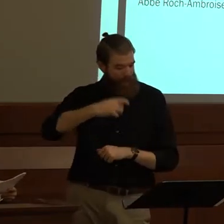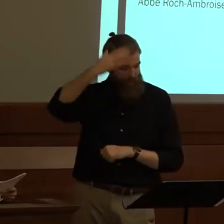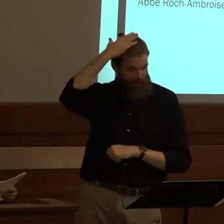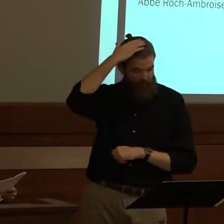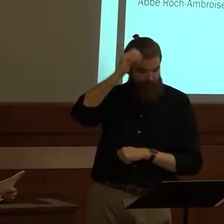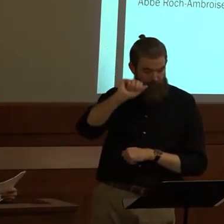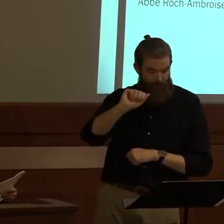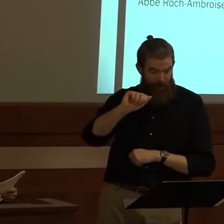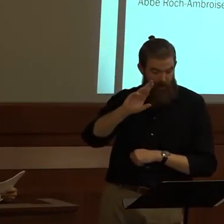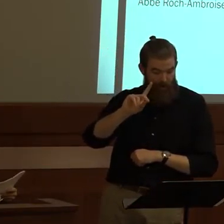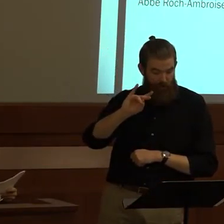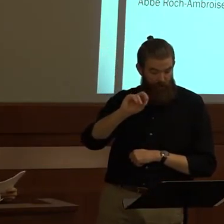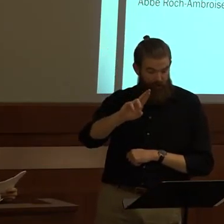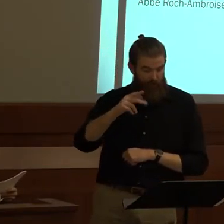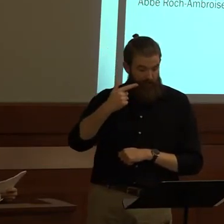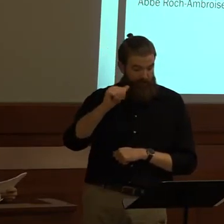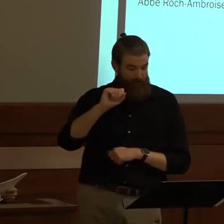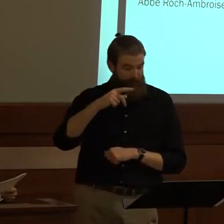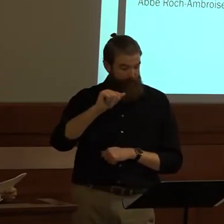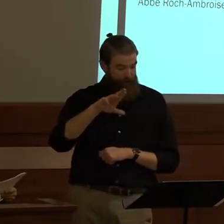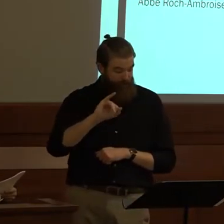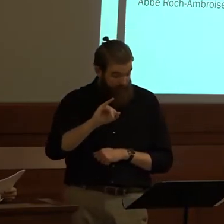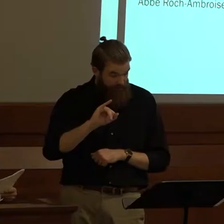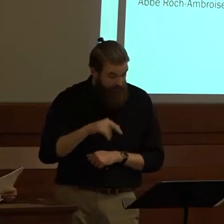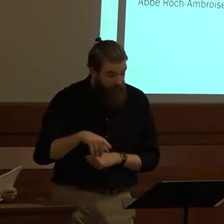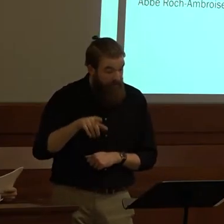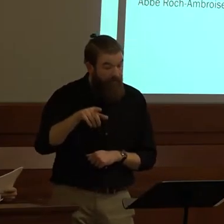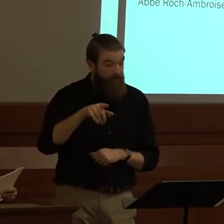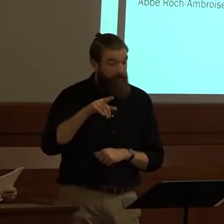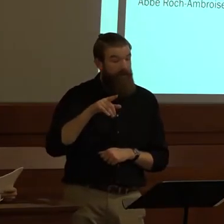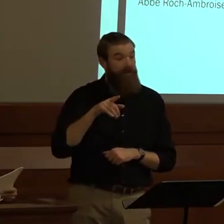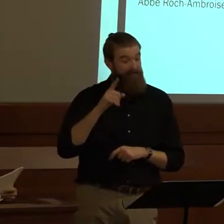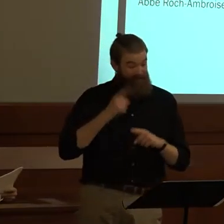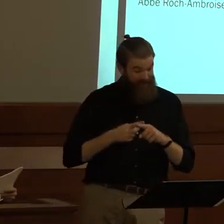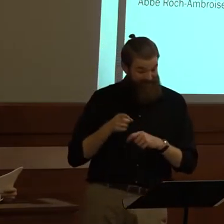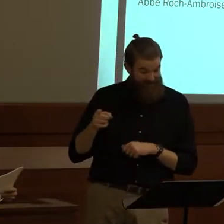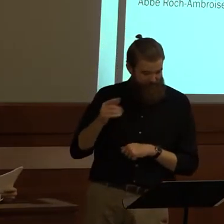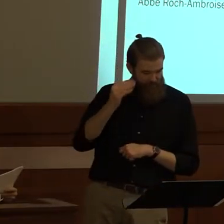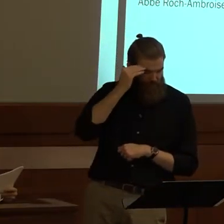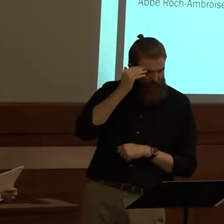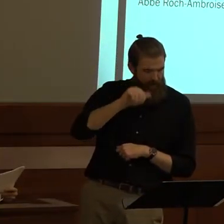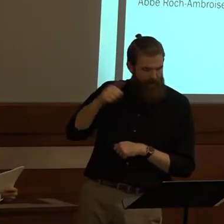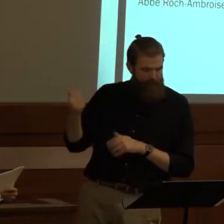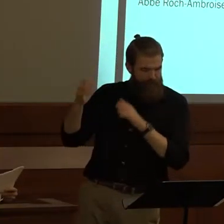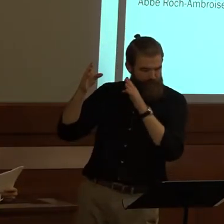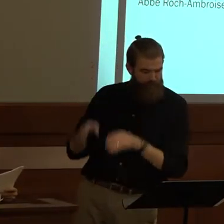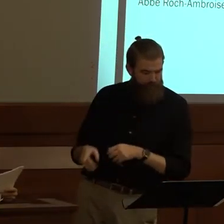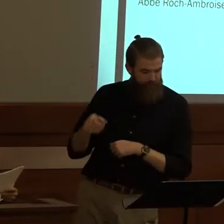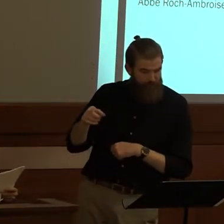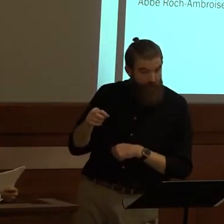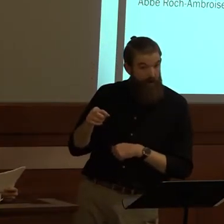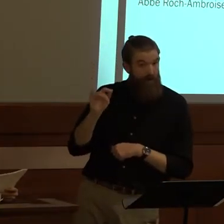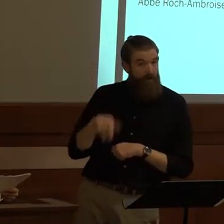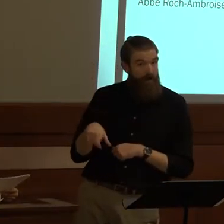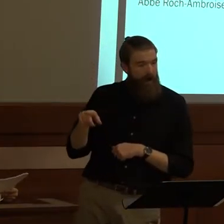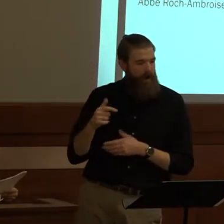about to have an audience with Pope Benedict XV, said that he would speak directly to the Holy Father about La Fonta's